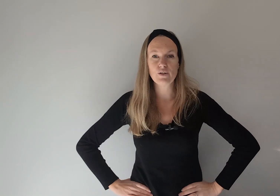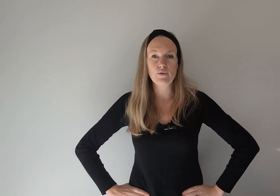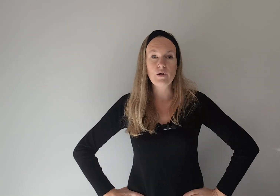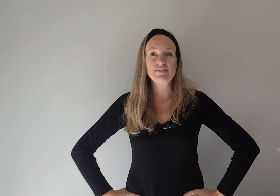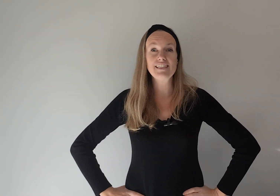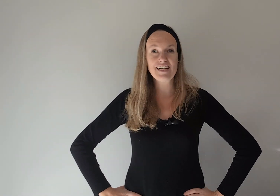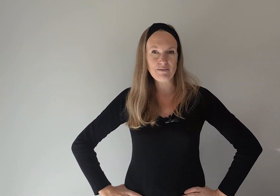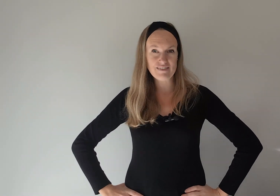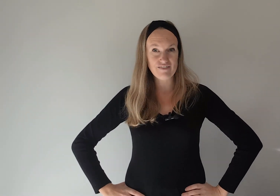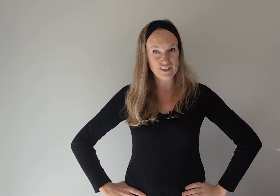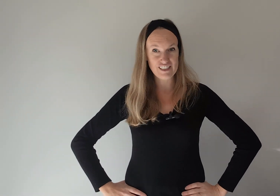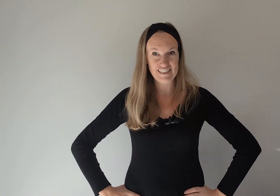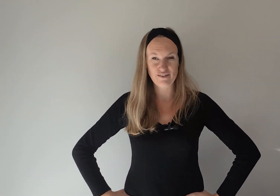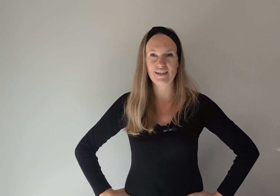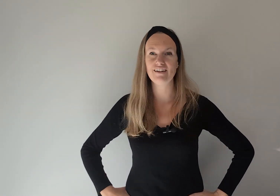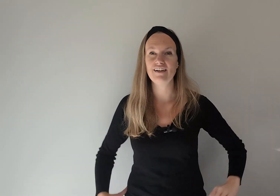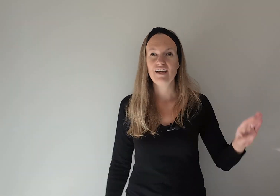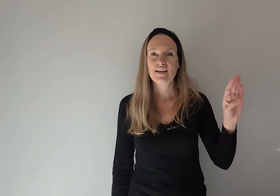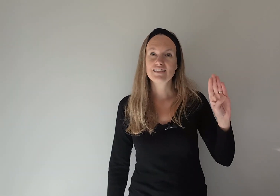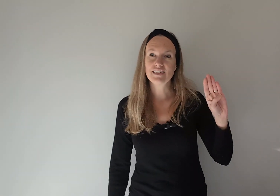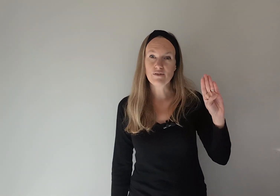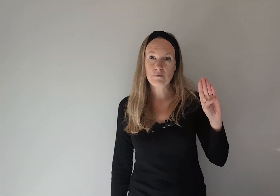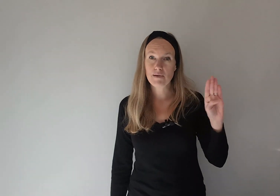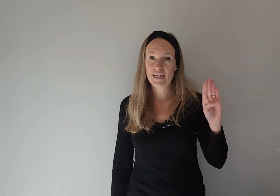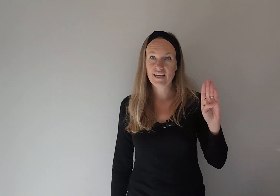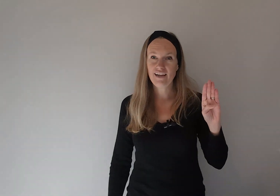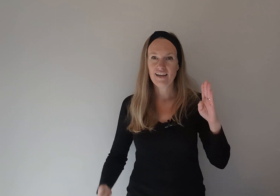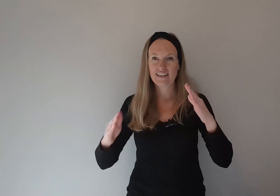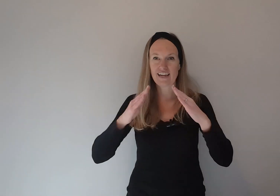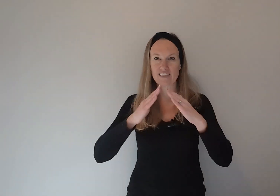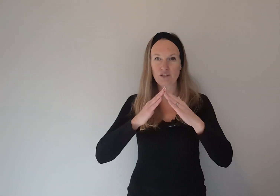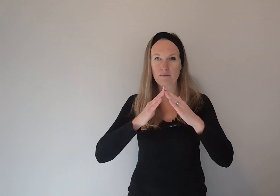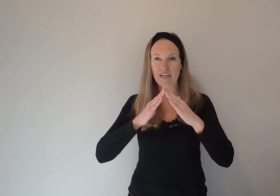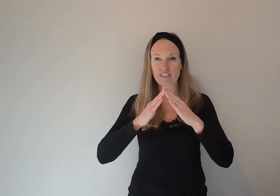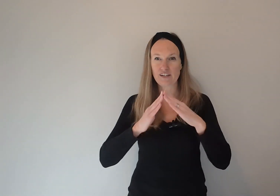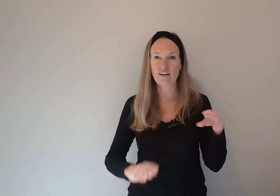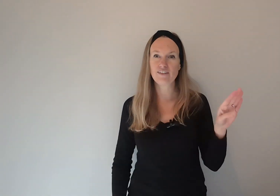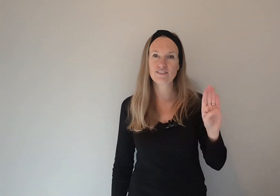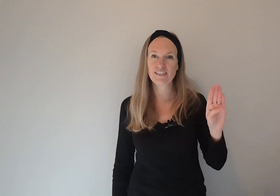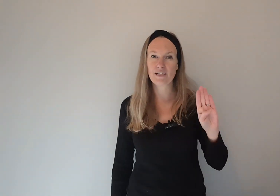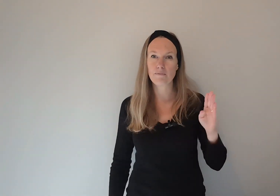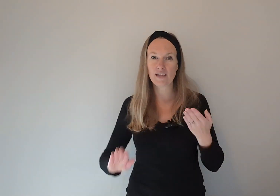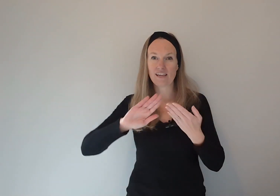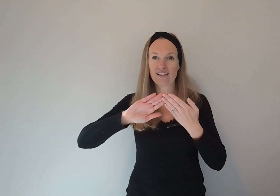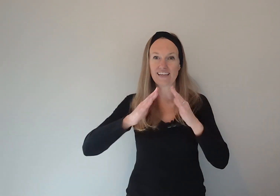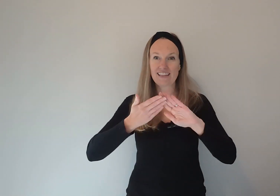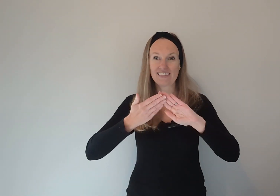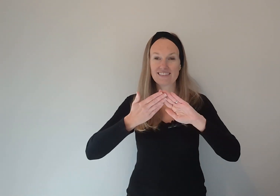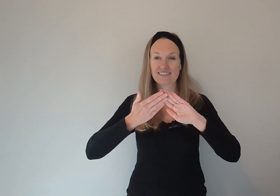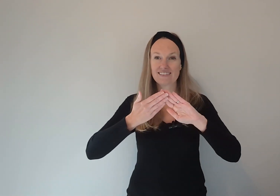So I've seen a couple different versions out there. Start with a B and then kind of show the manger. I've also seen it be like this,